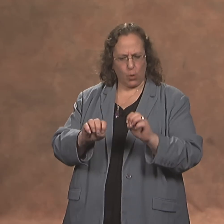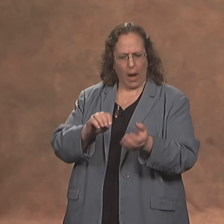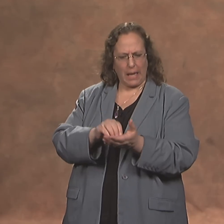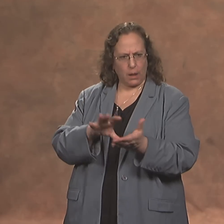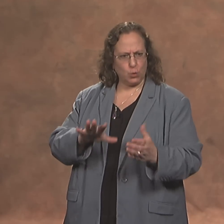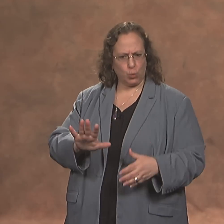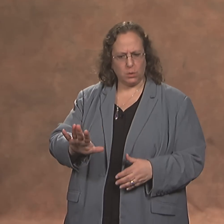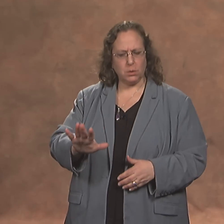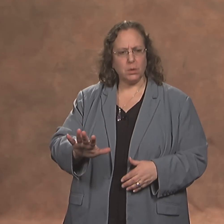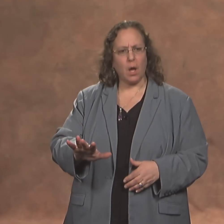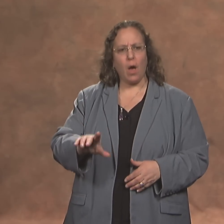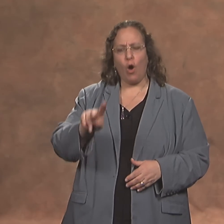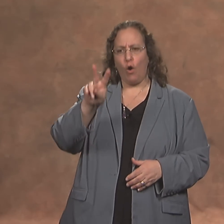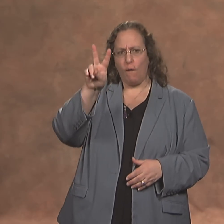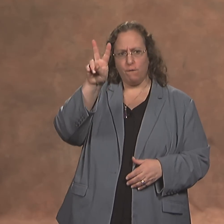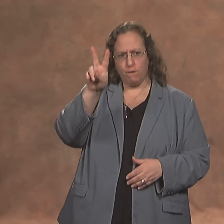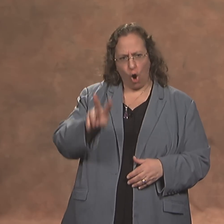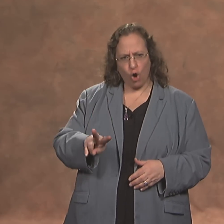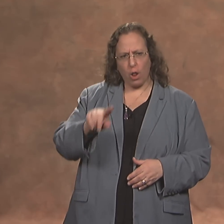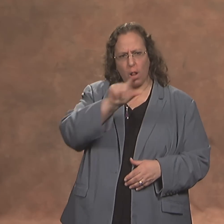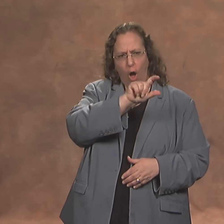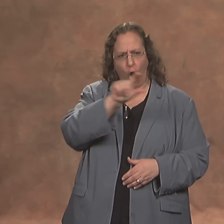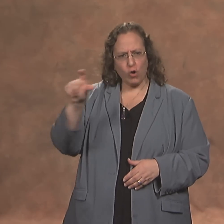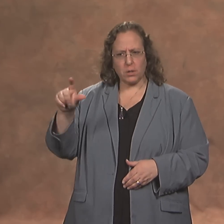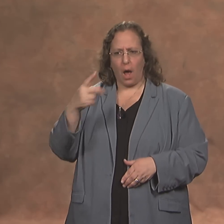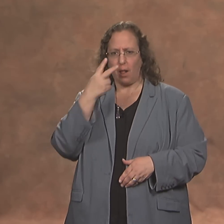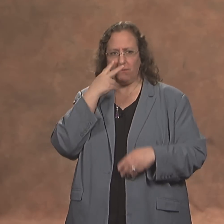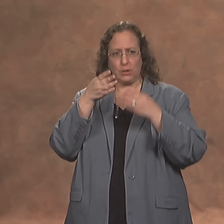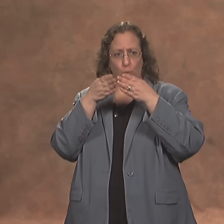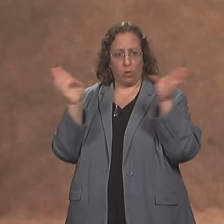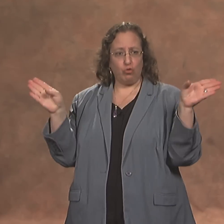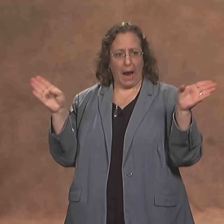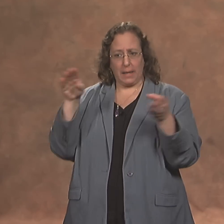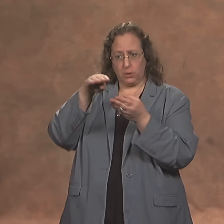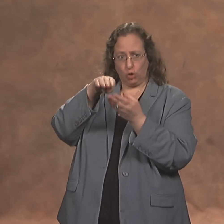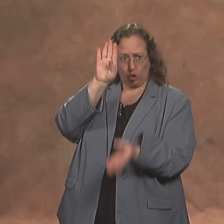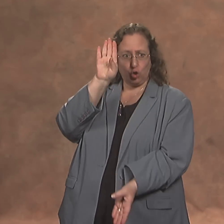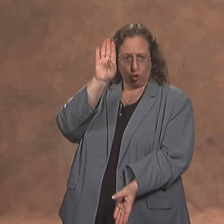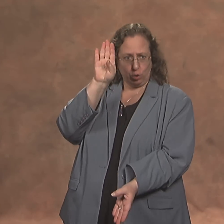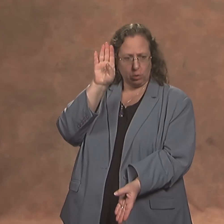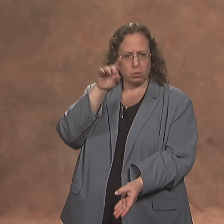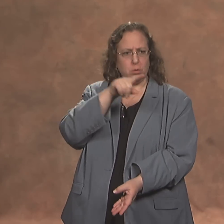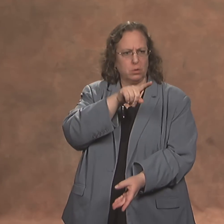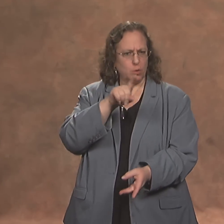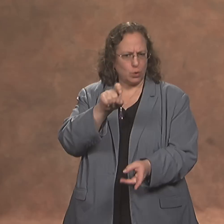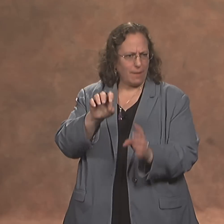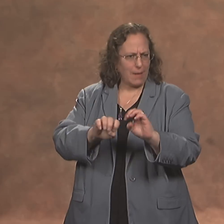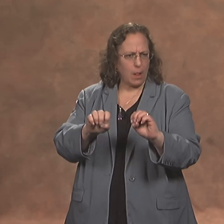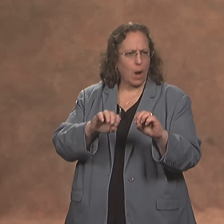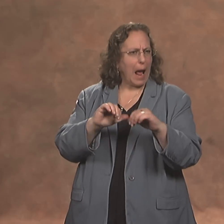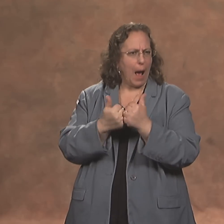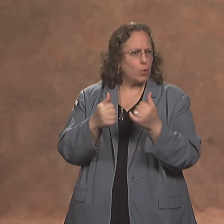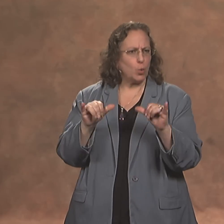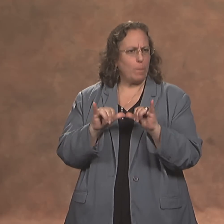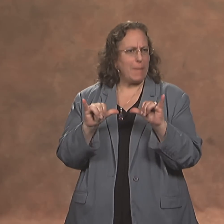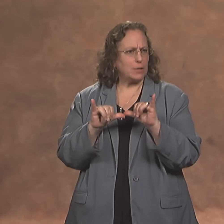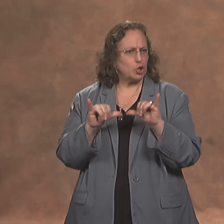visual range. Do you have a successful way to obtain that information, or could you talk a little bit more